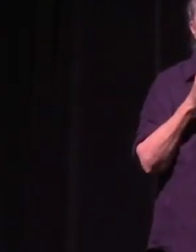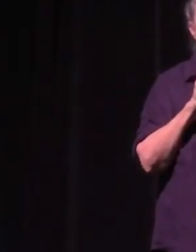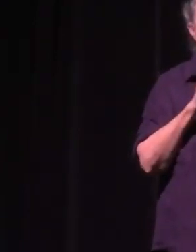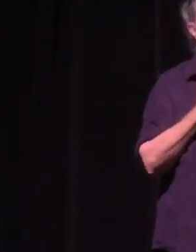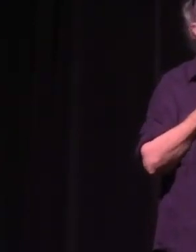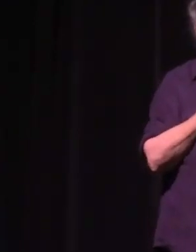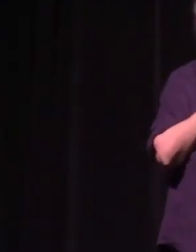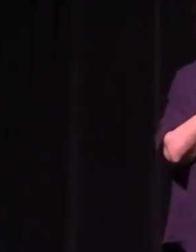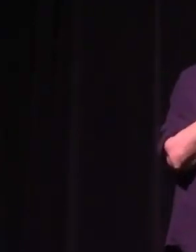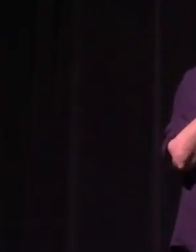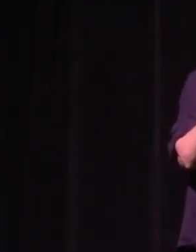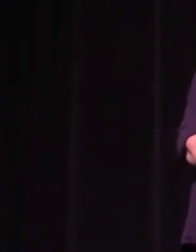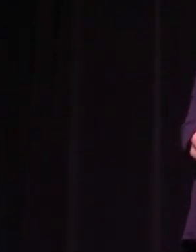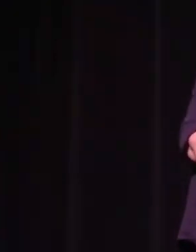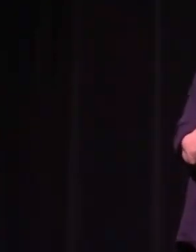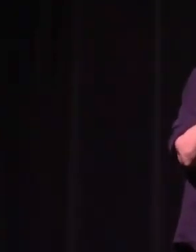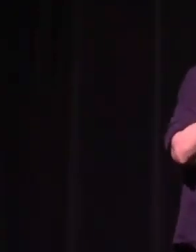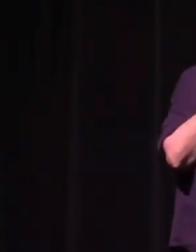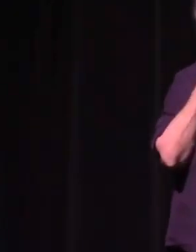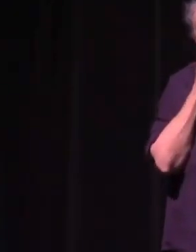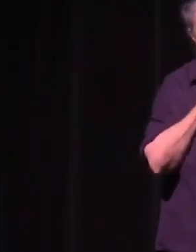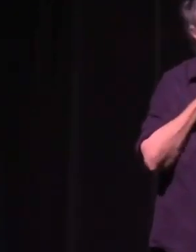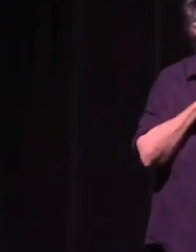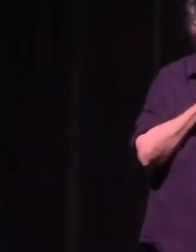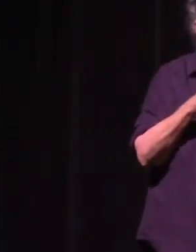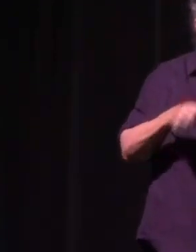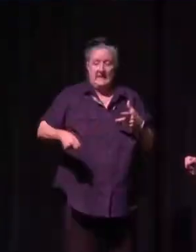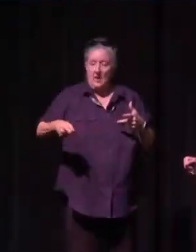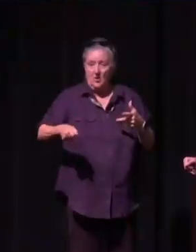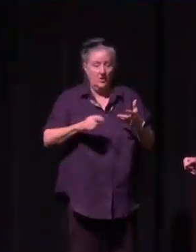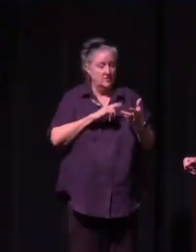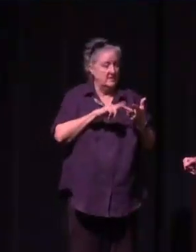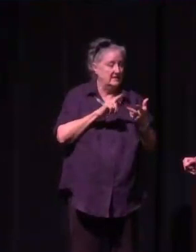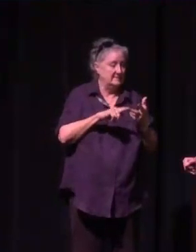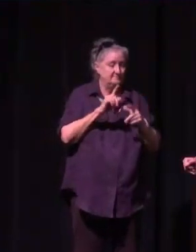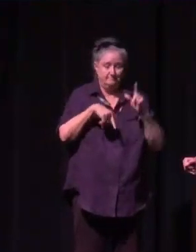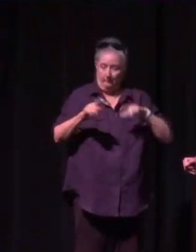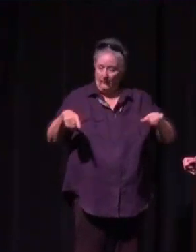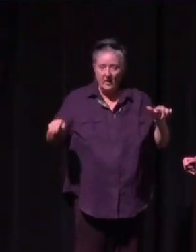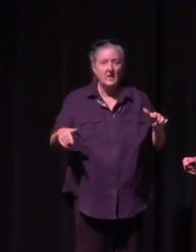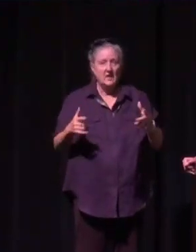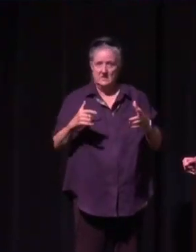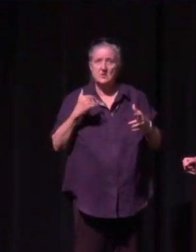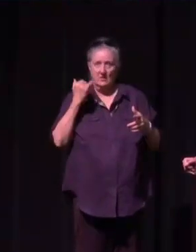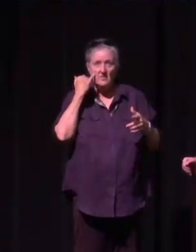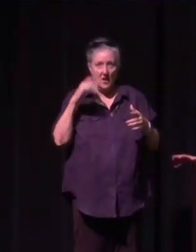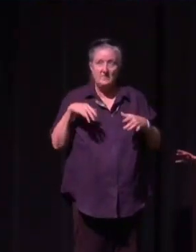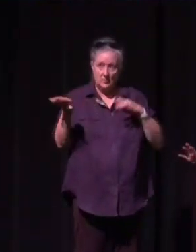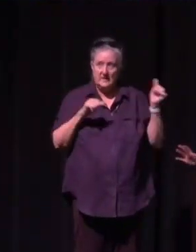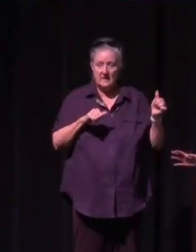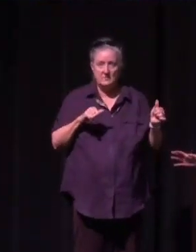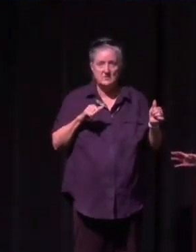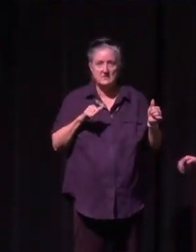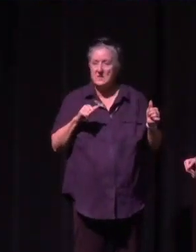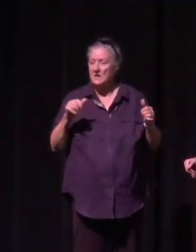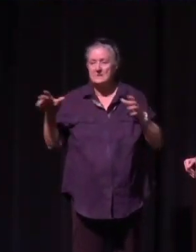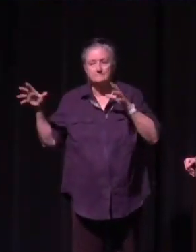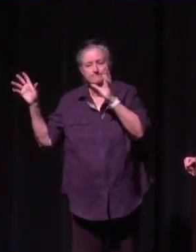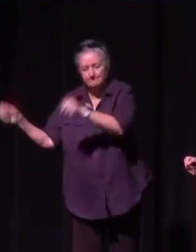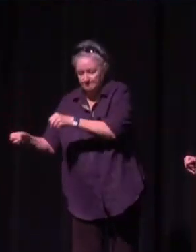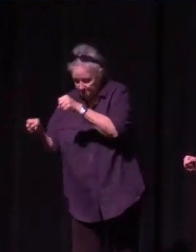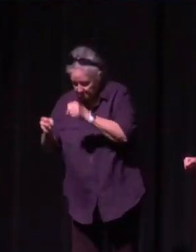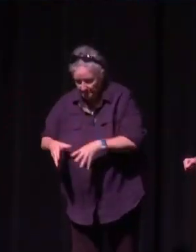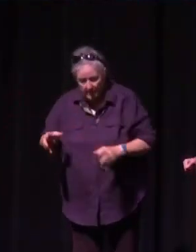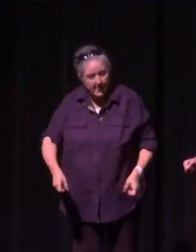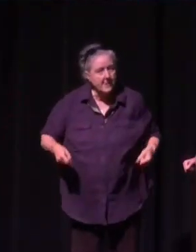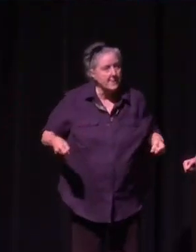in town to provide pet food and carriers and that sort of thing. So if you really do have to get out, just grab your pet,